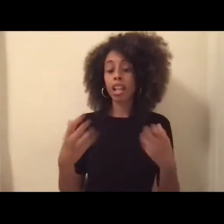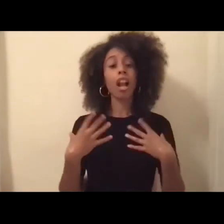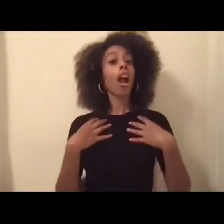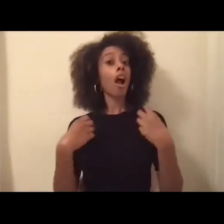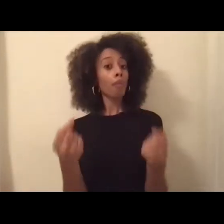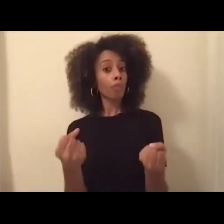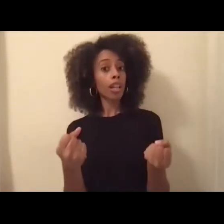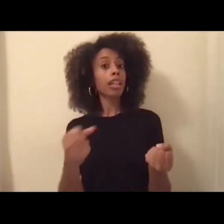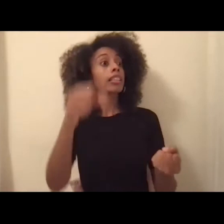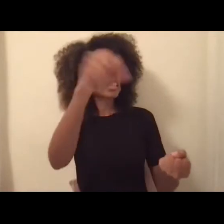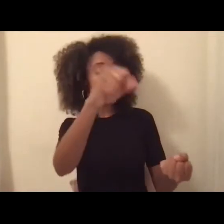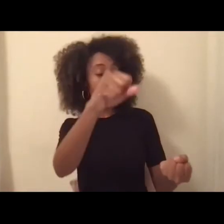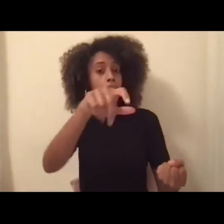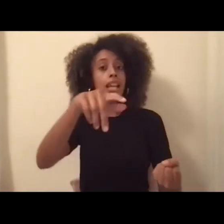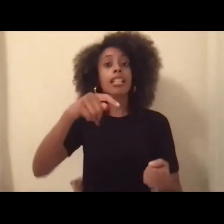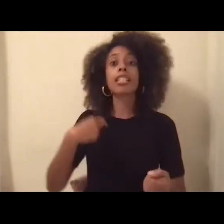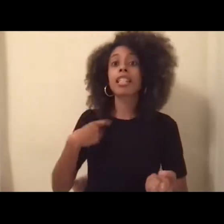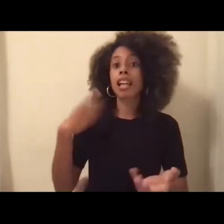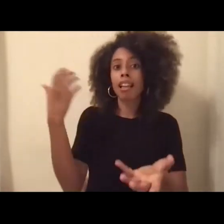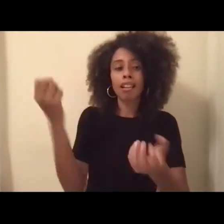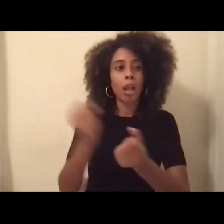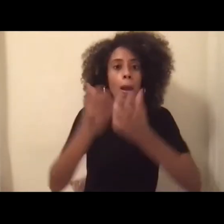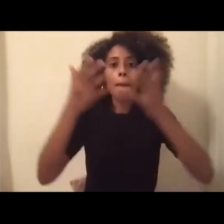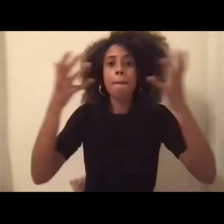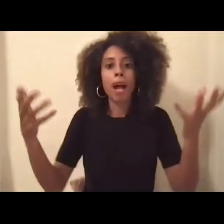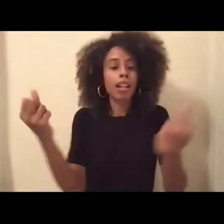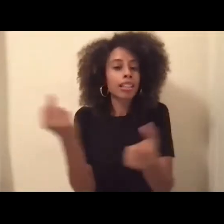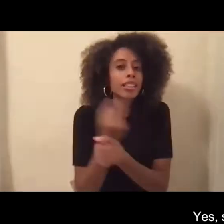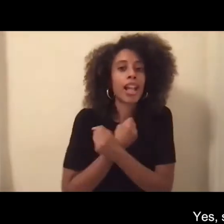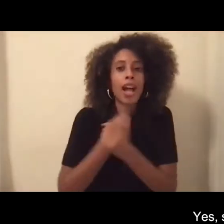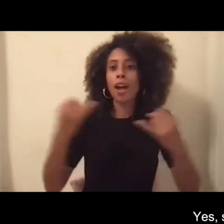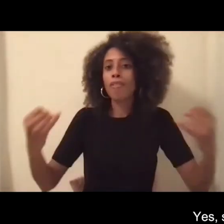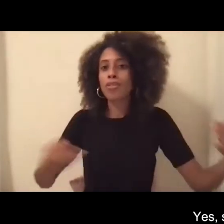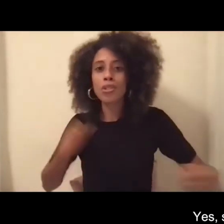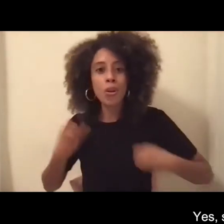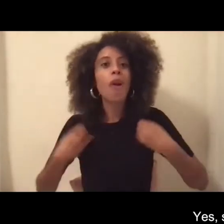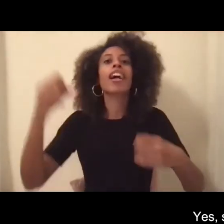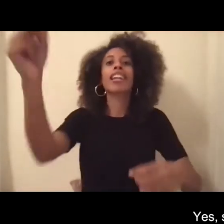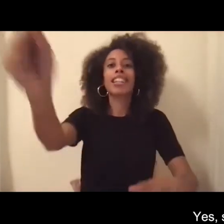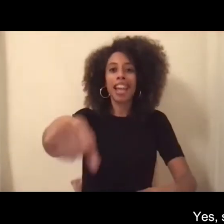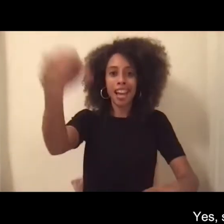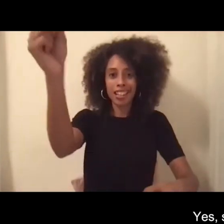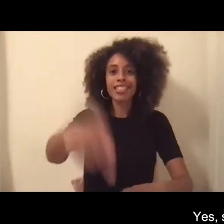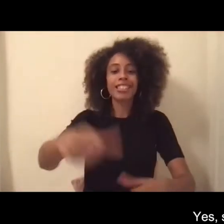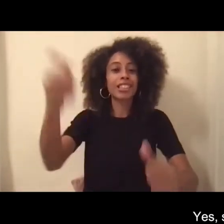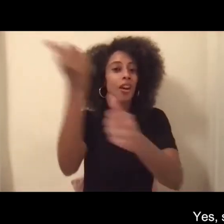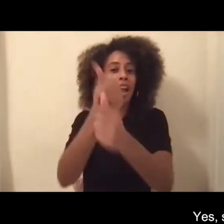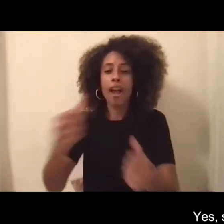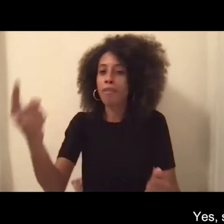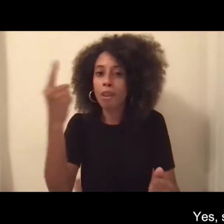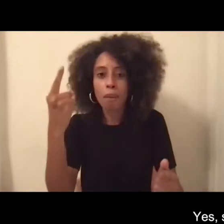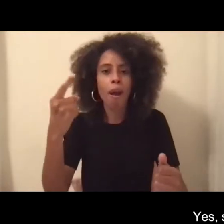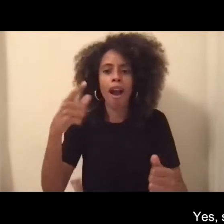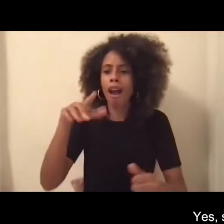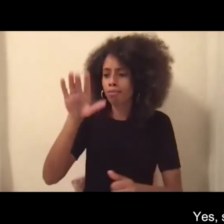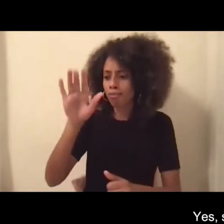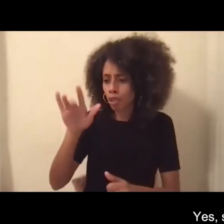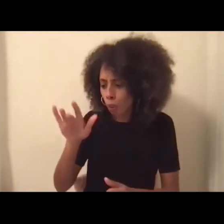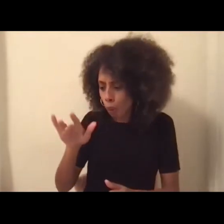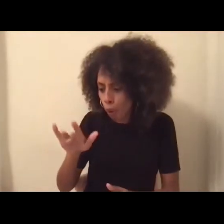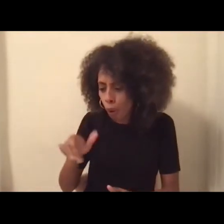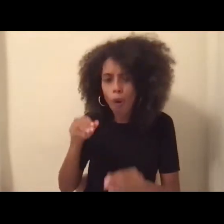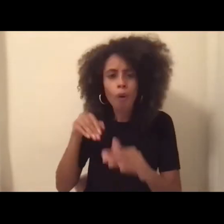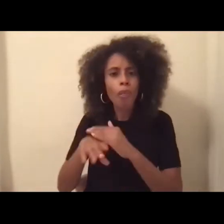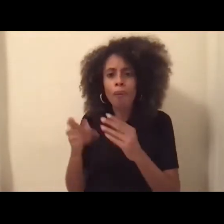yes, prosperity, abundance, love, joy. Yes, so everyone, scroll through your